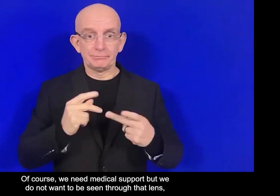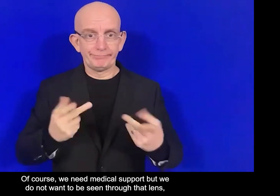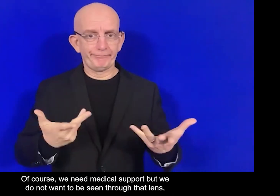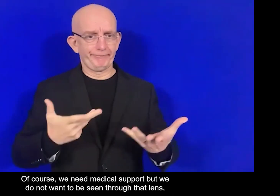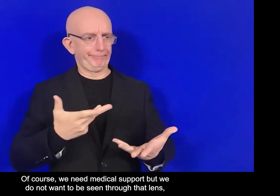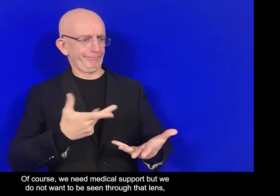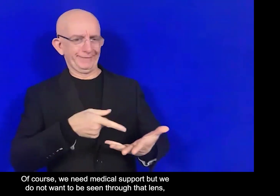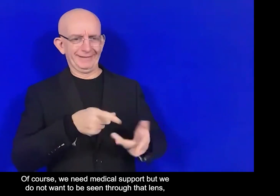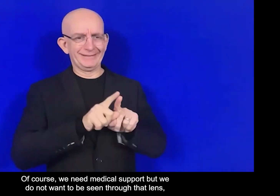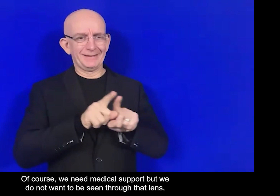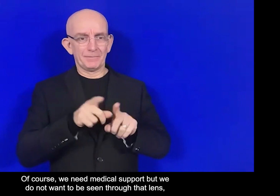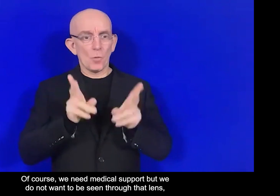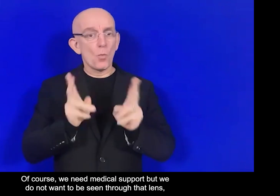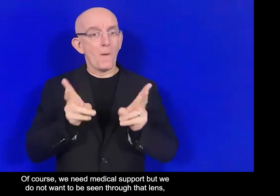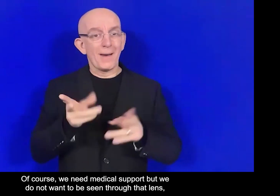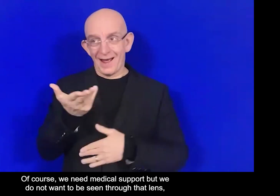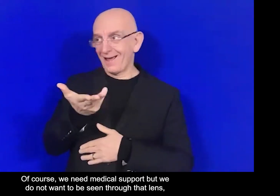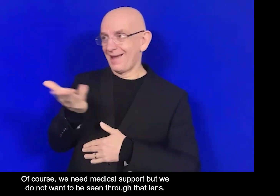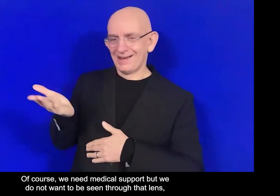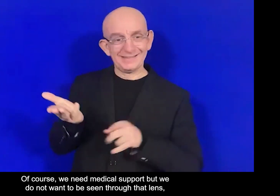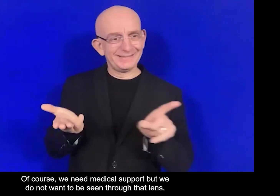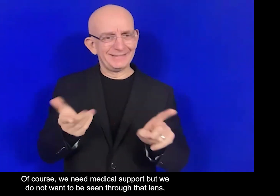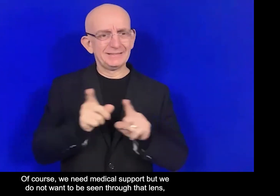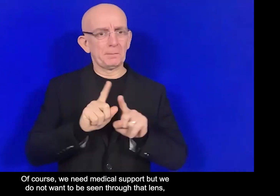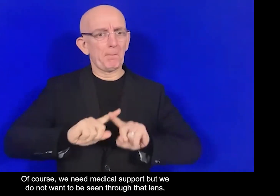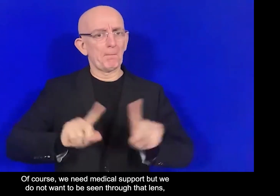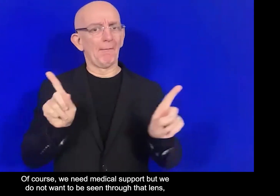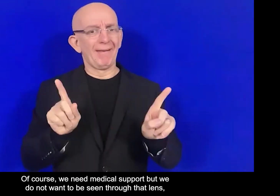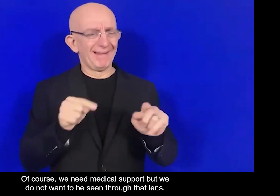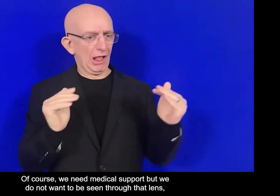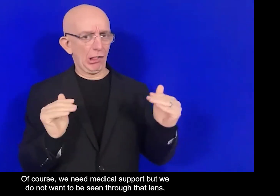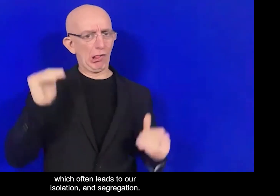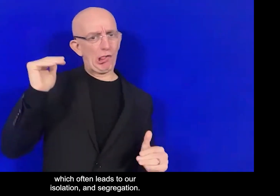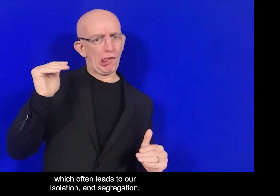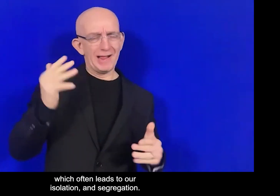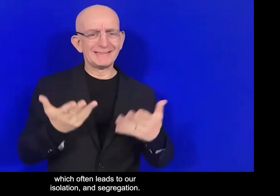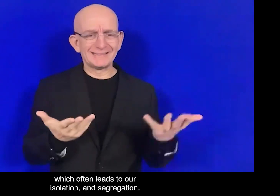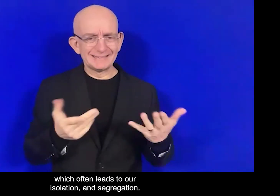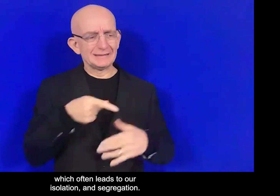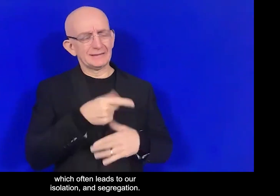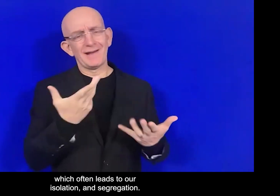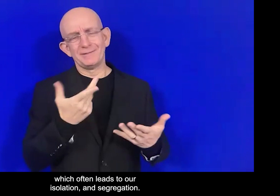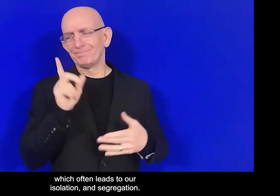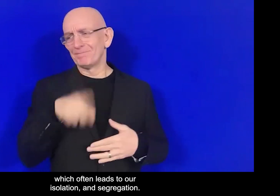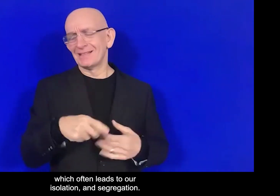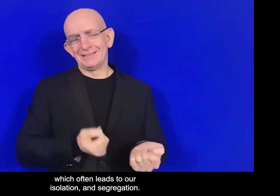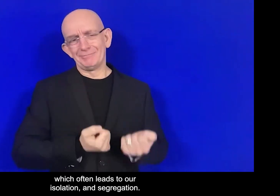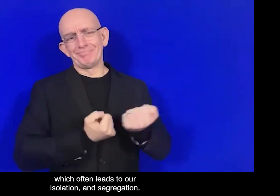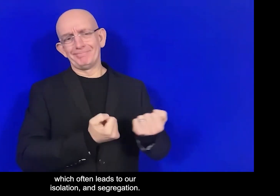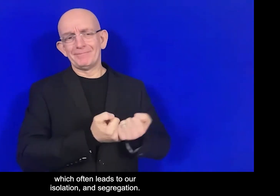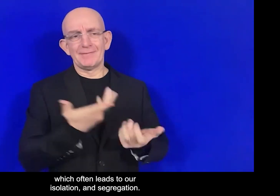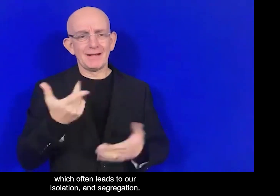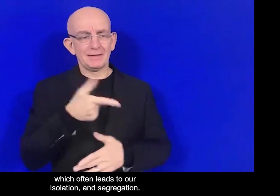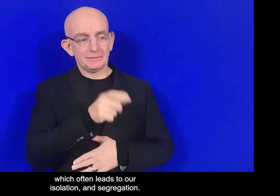support, but we do not want to be seen through that lens, which often leads to